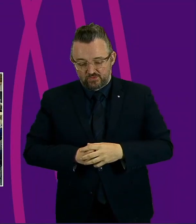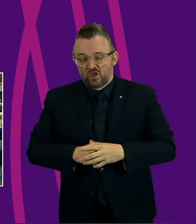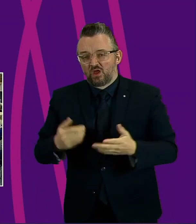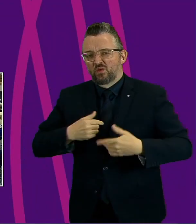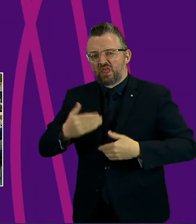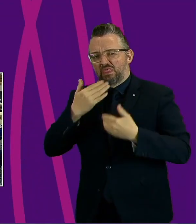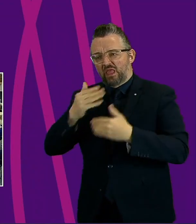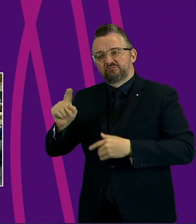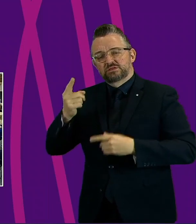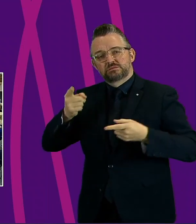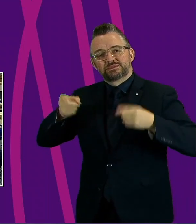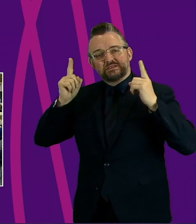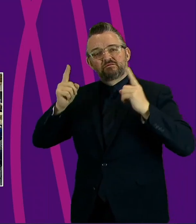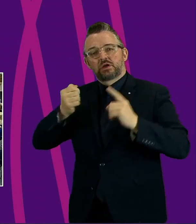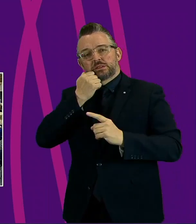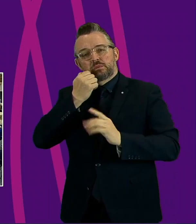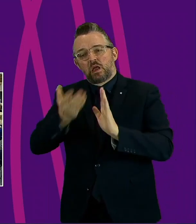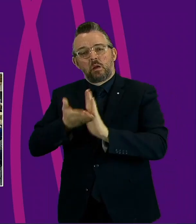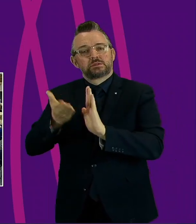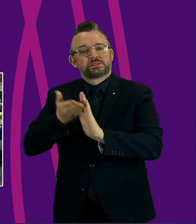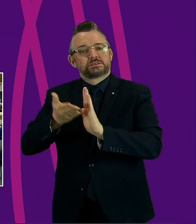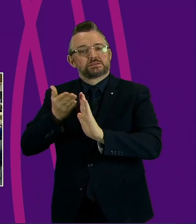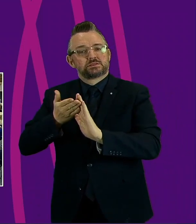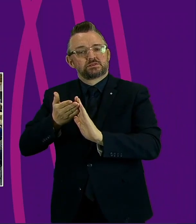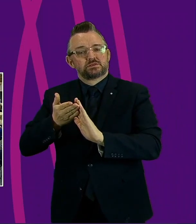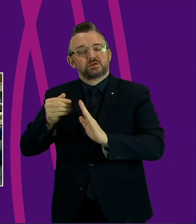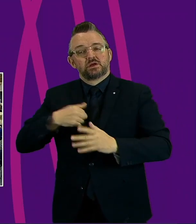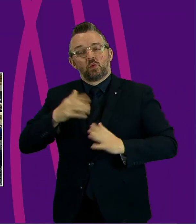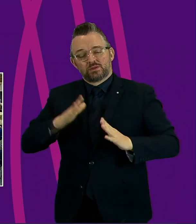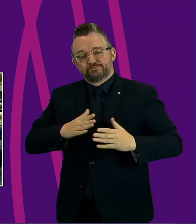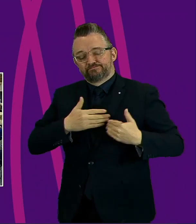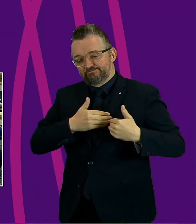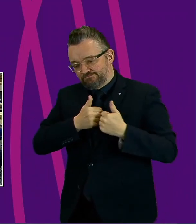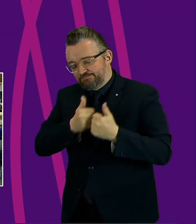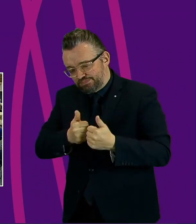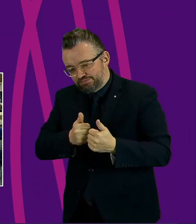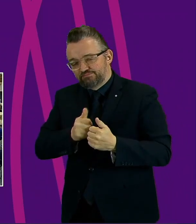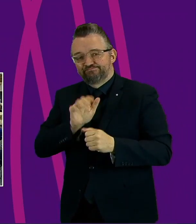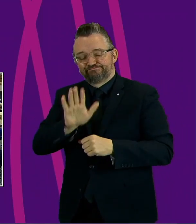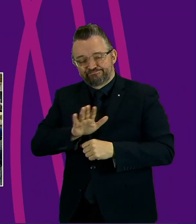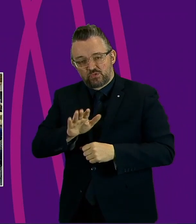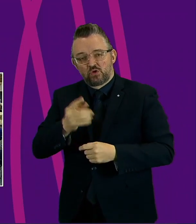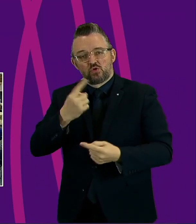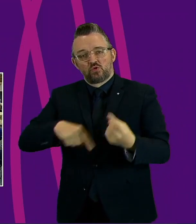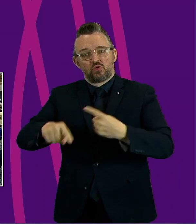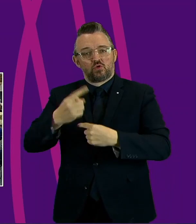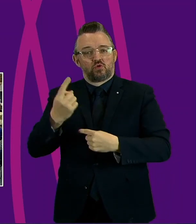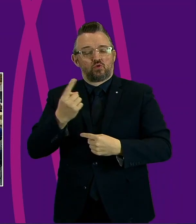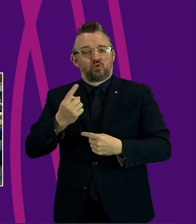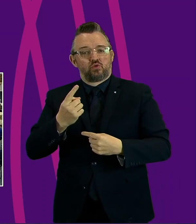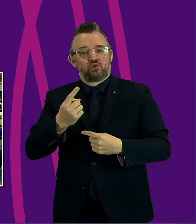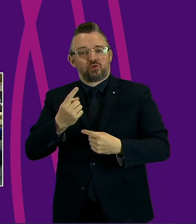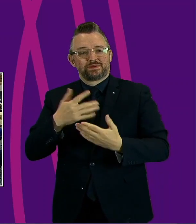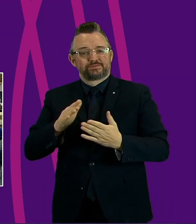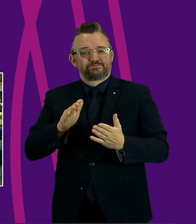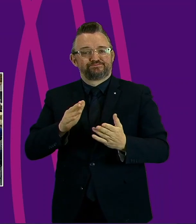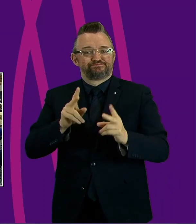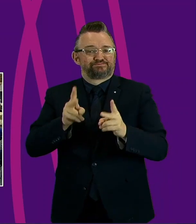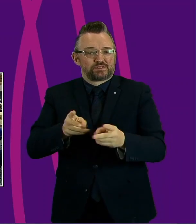Minister for the updated figures and also add my condolences and those of the Scottish Green Party to all those who've been bereaved by